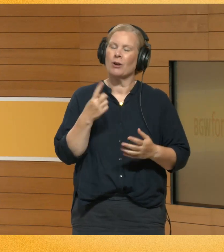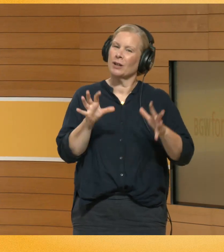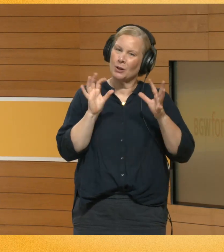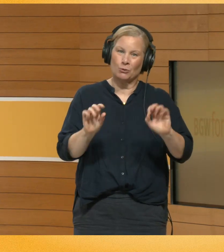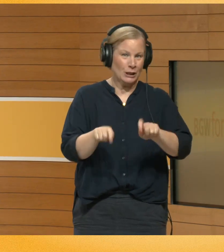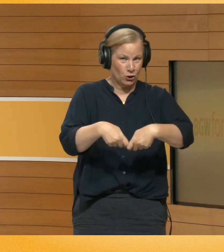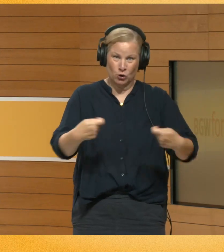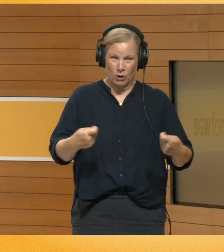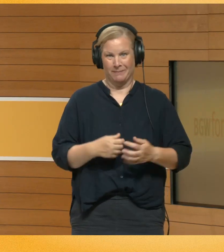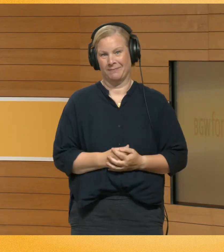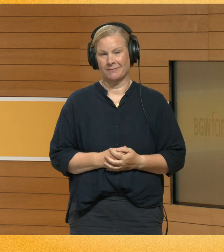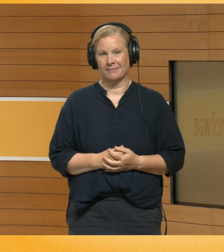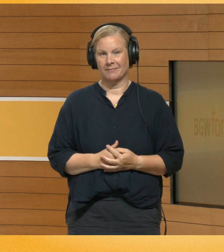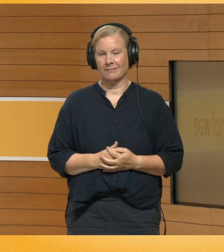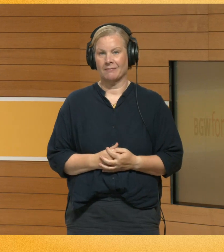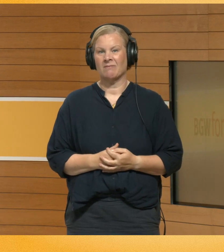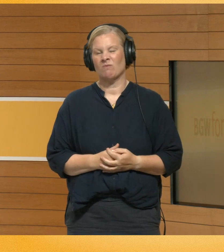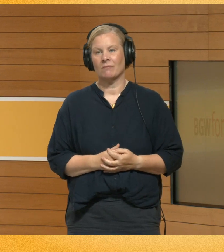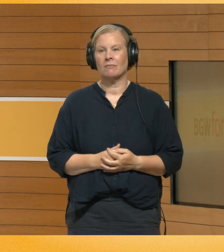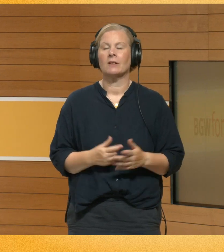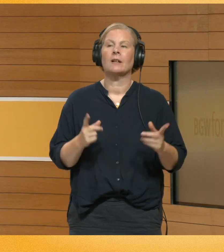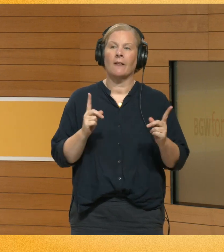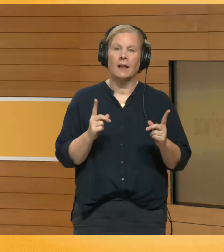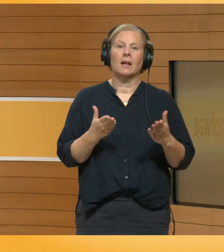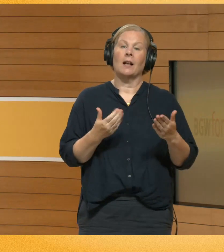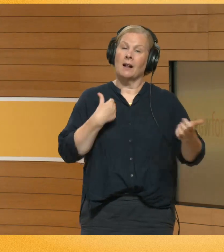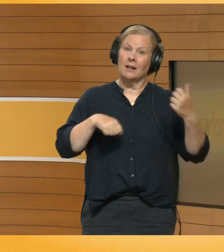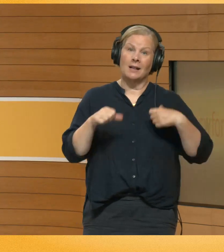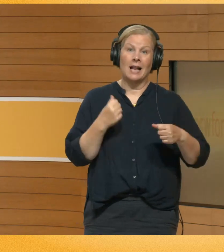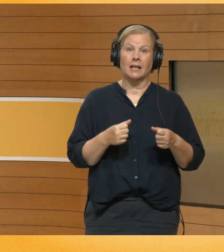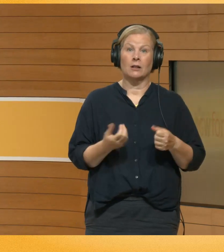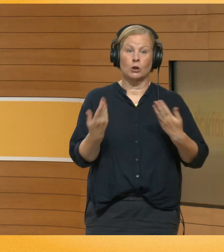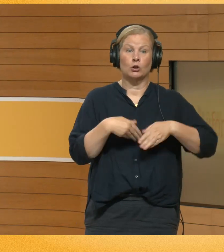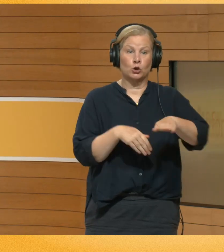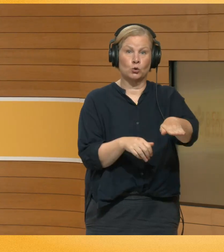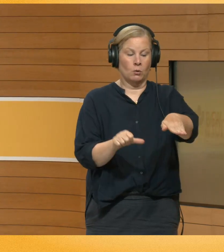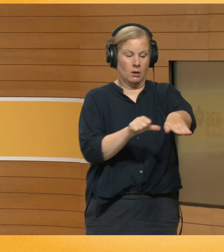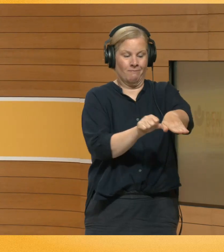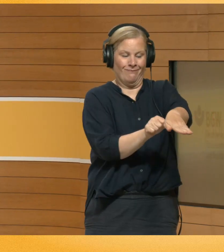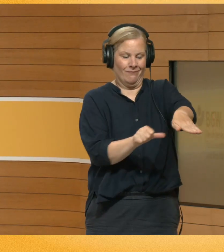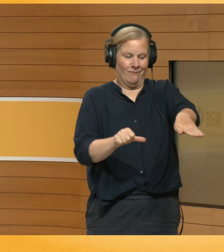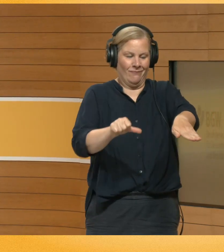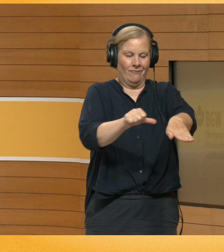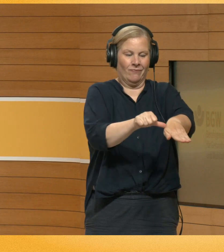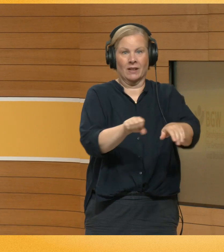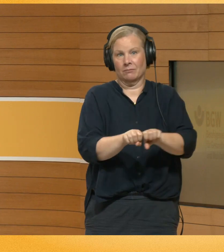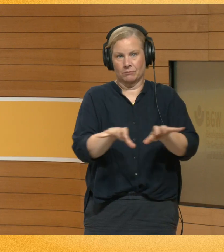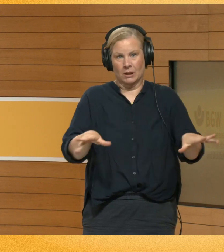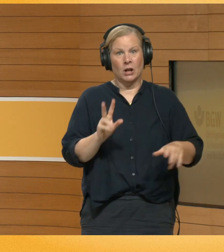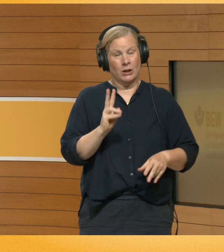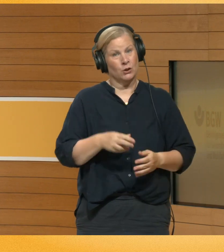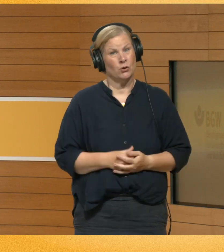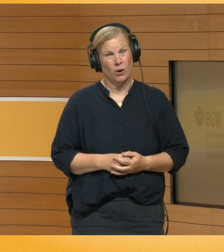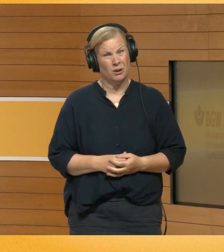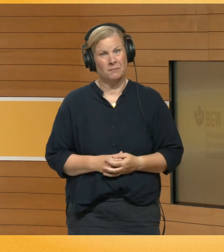comes to good shoes. You see Crocs less and less, but there are